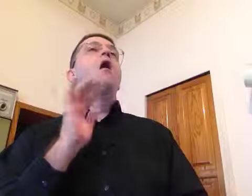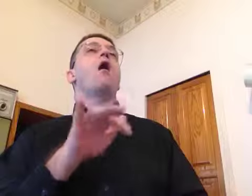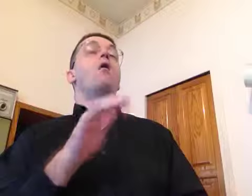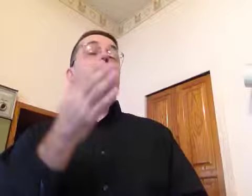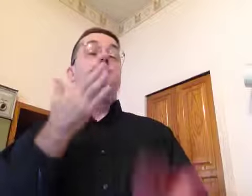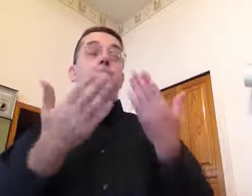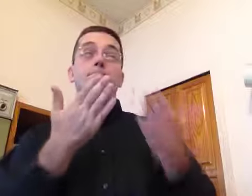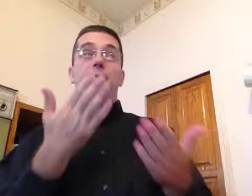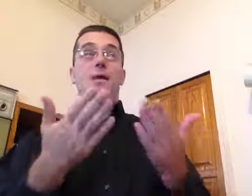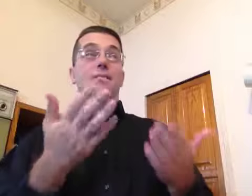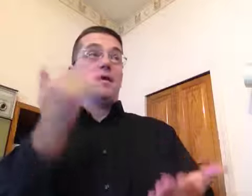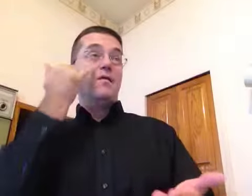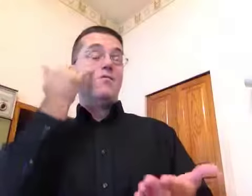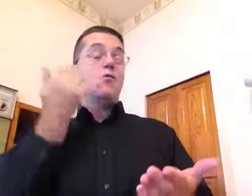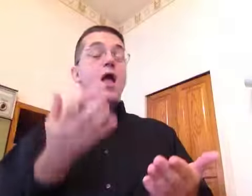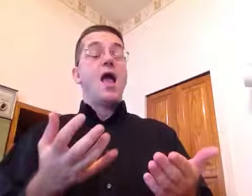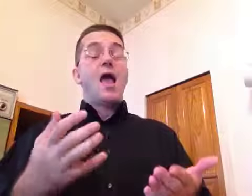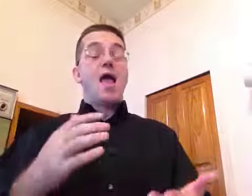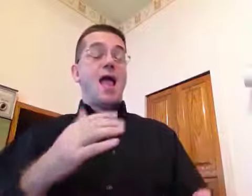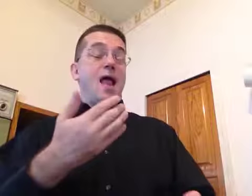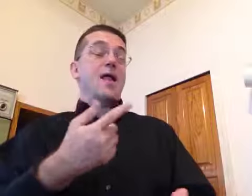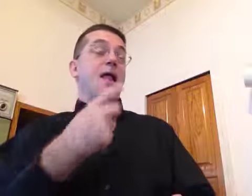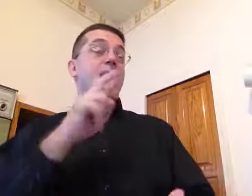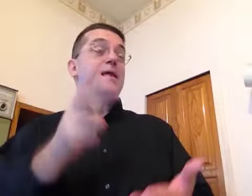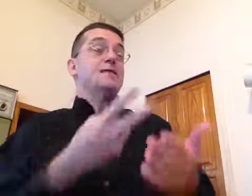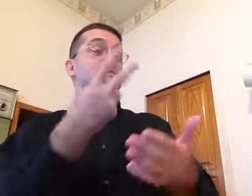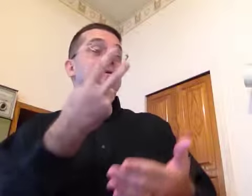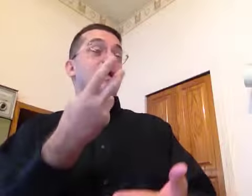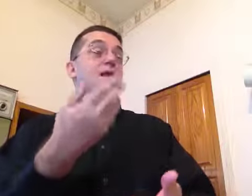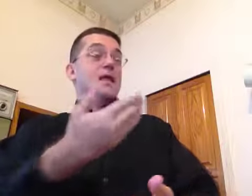If you had an extra child that you didn't have before, if you,